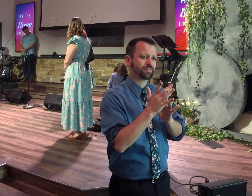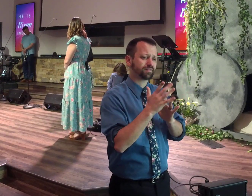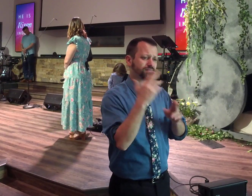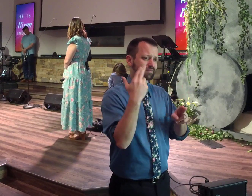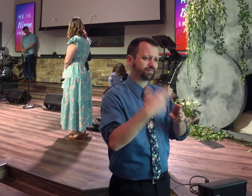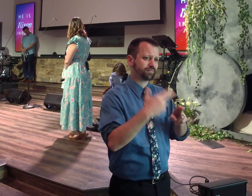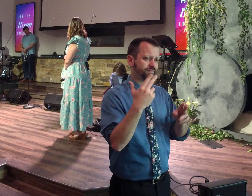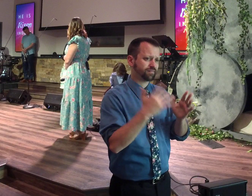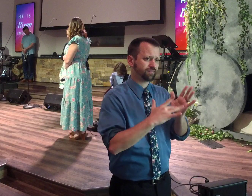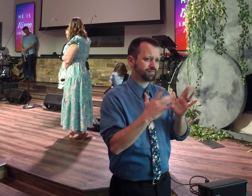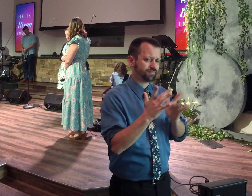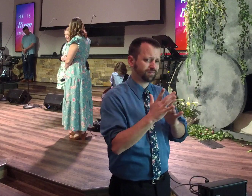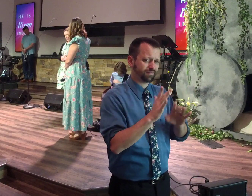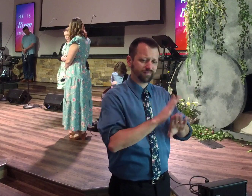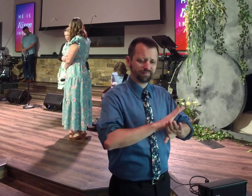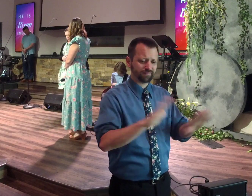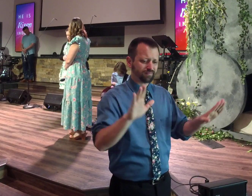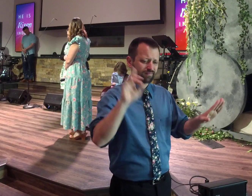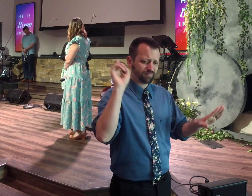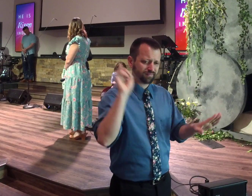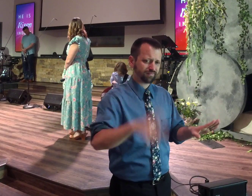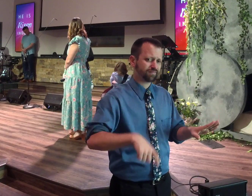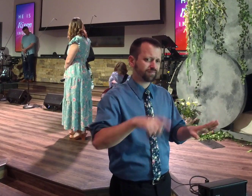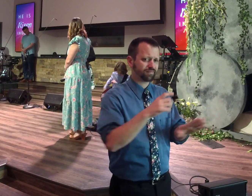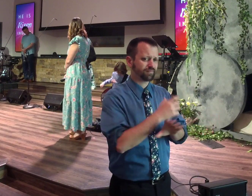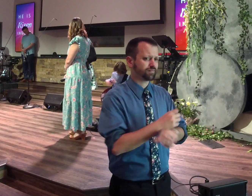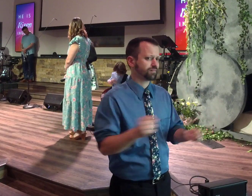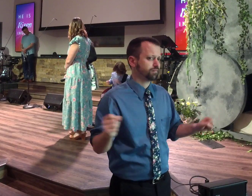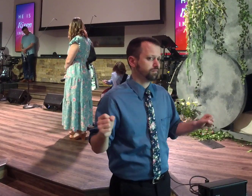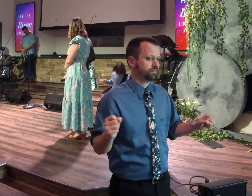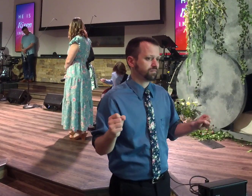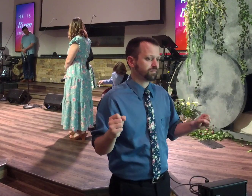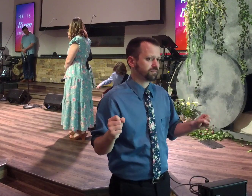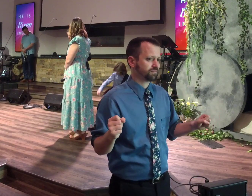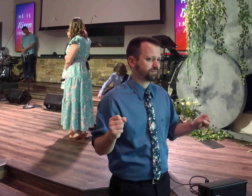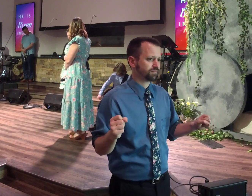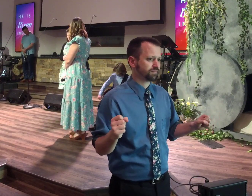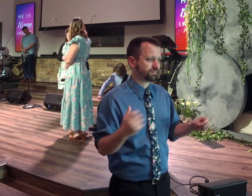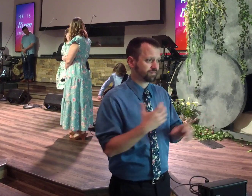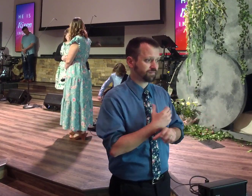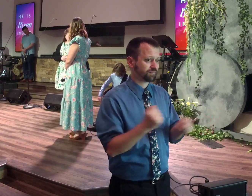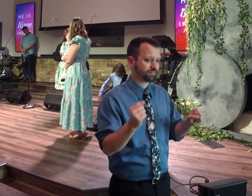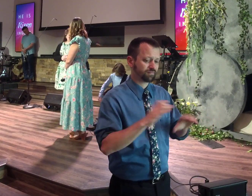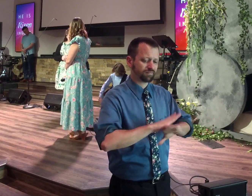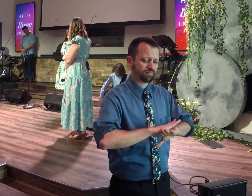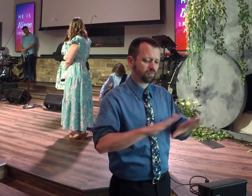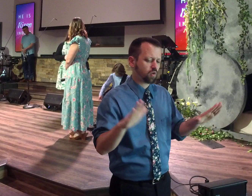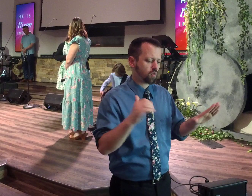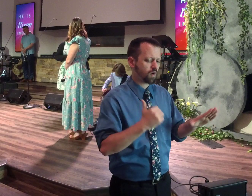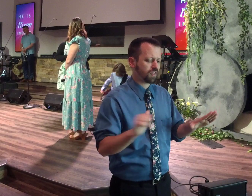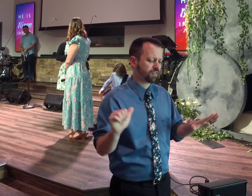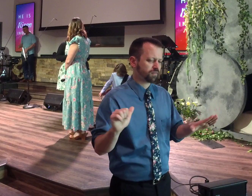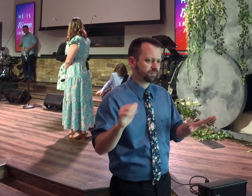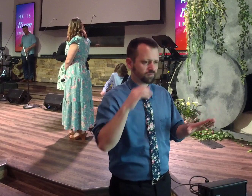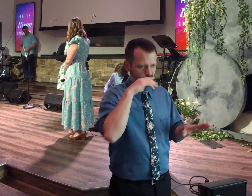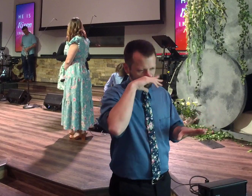of Jesus, that we must be saved. There's salvation in no other.